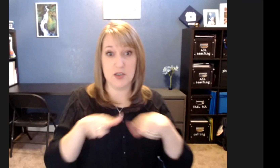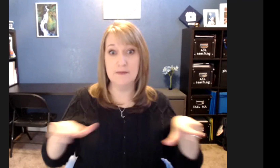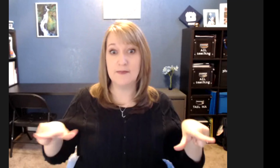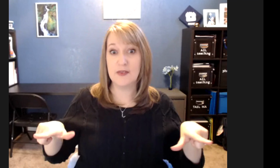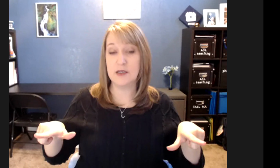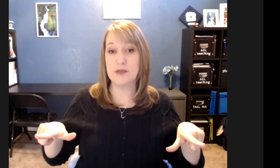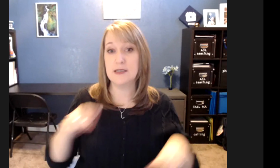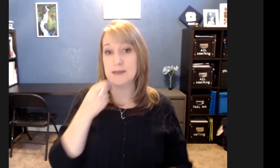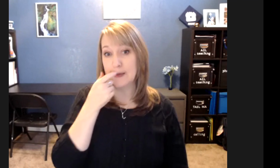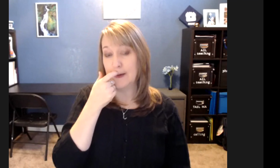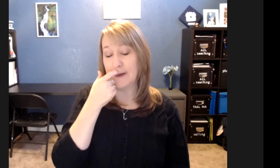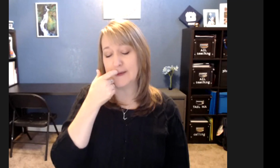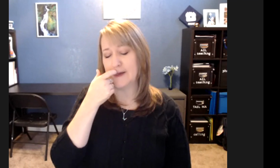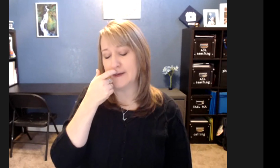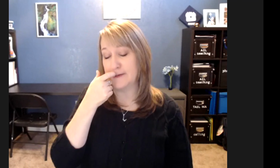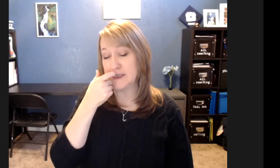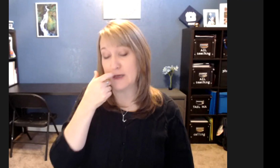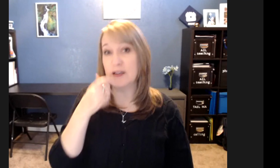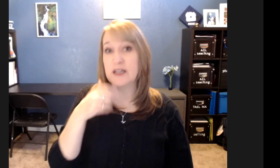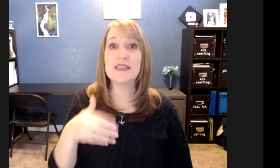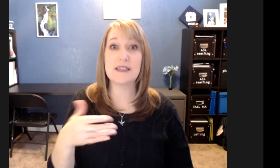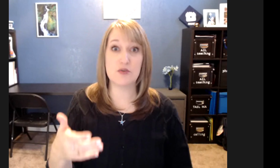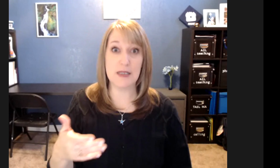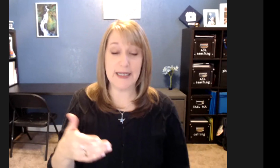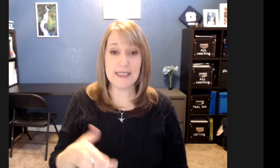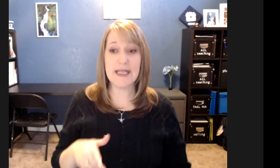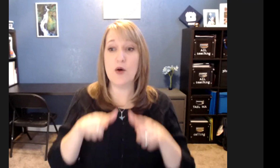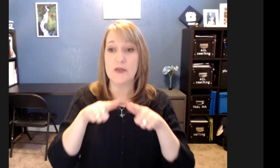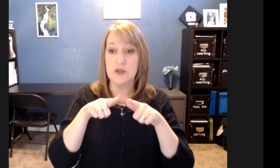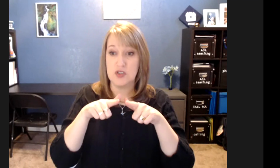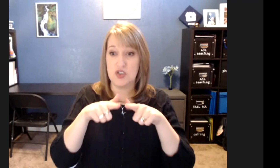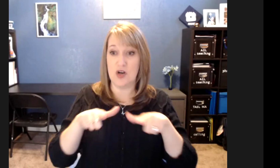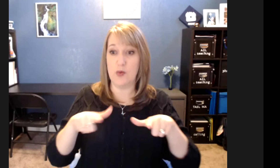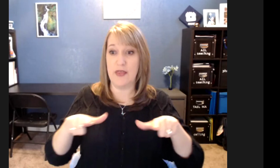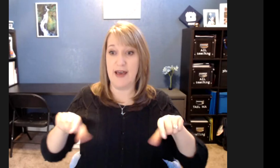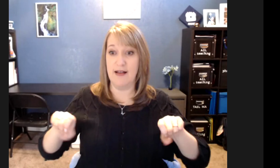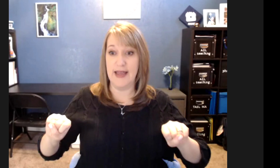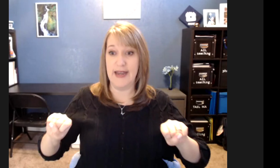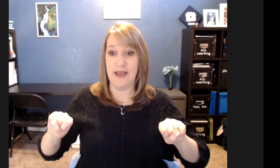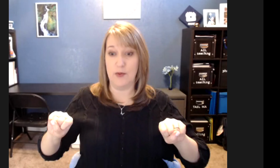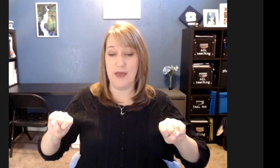semester. Languistics, language. So linguistics is related to that, only you start with L and end with